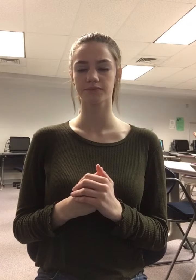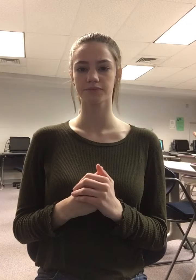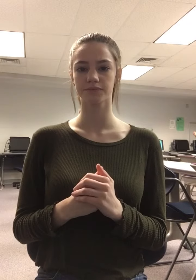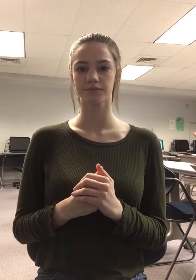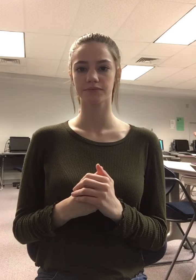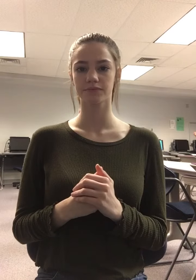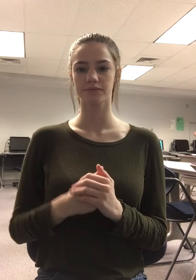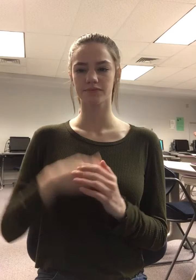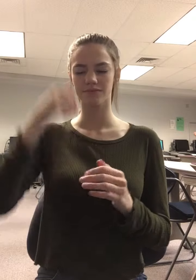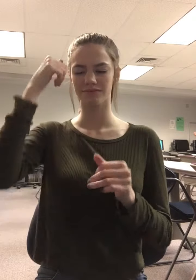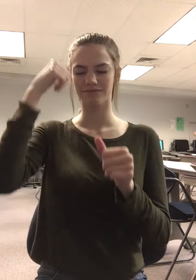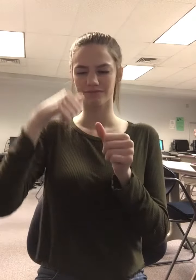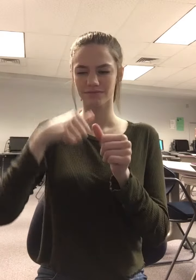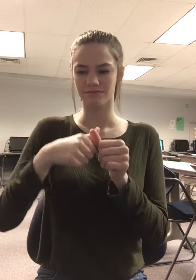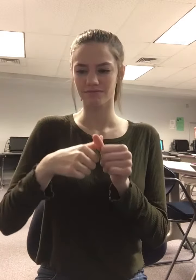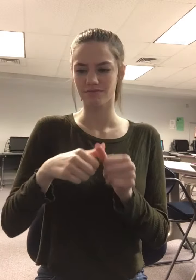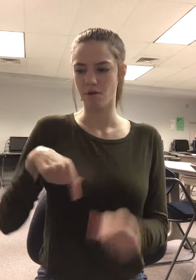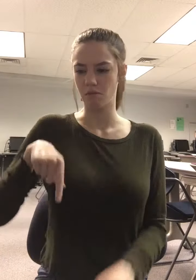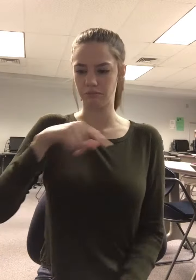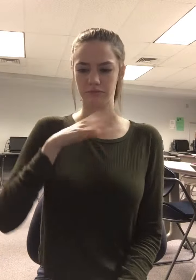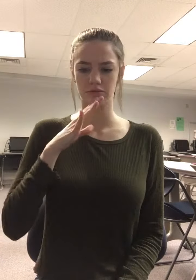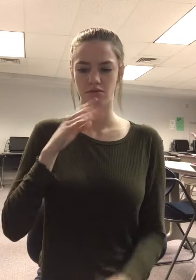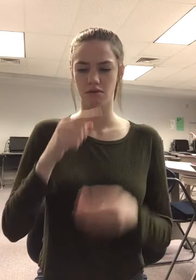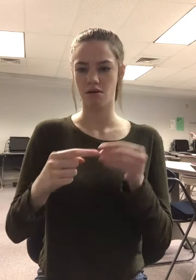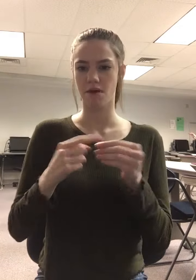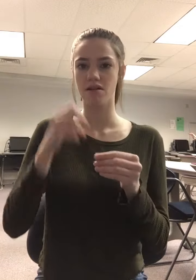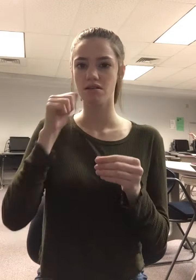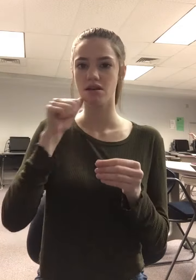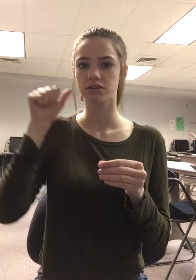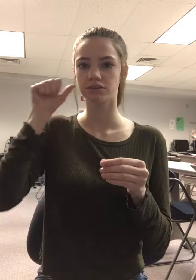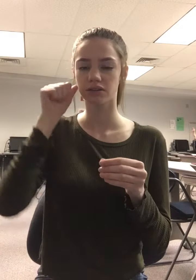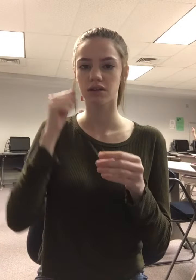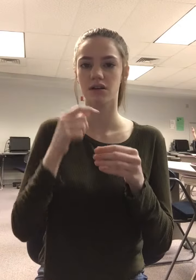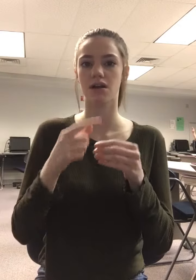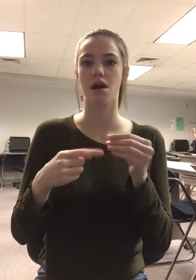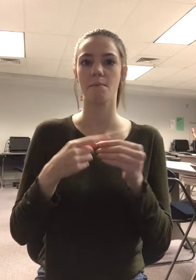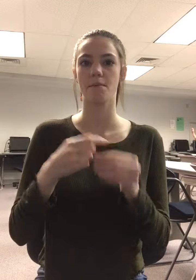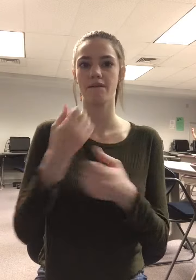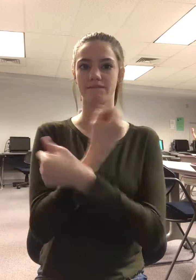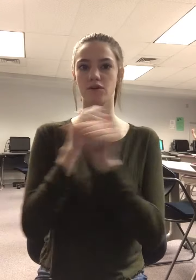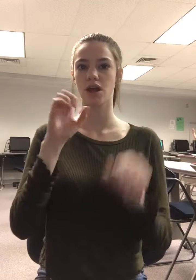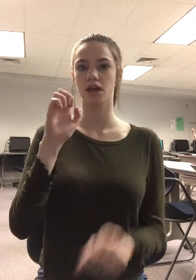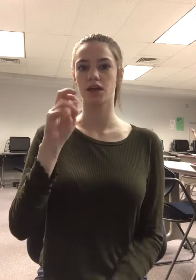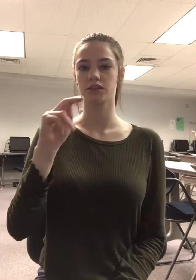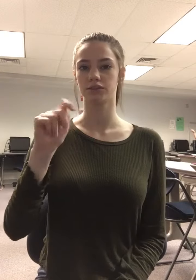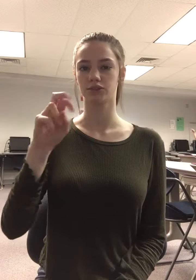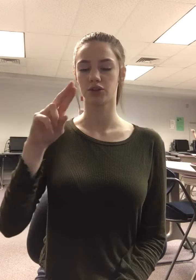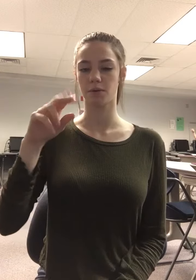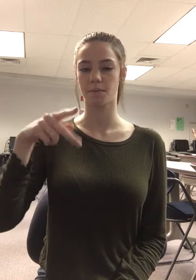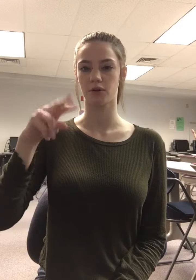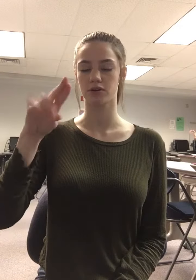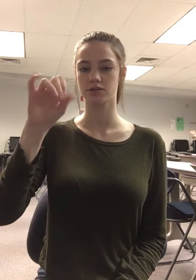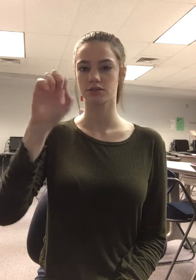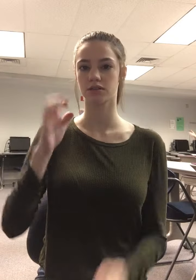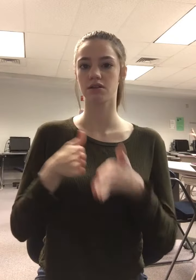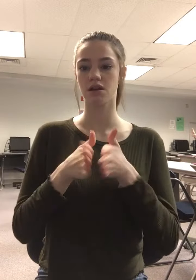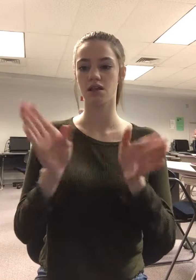Remember what we spoke about yesterday in terms of free enterprise allowing businesses to operate freely